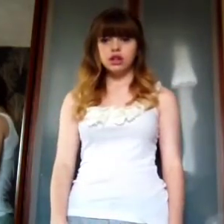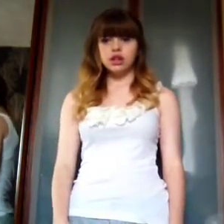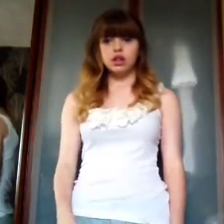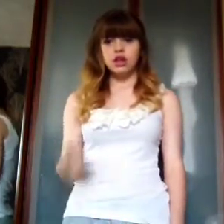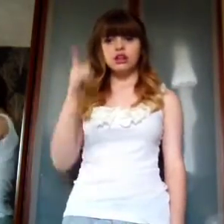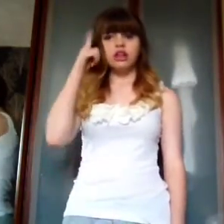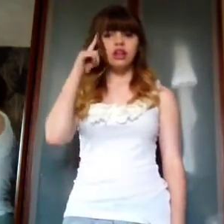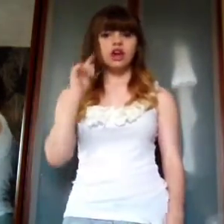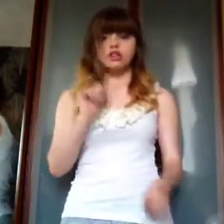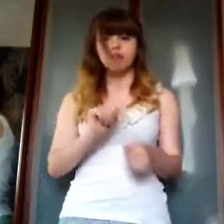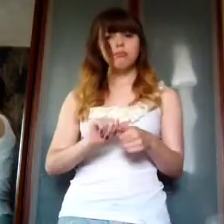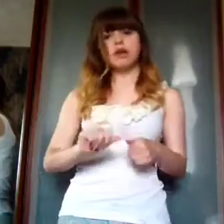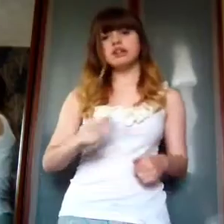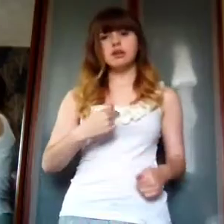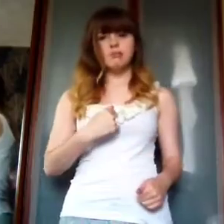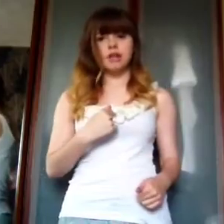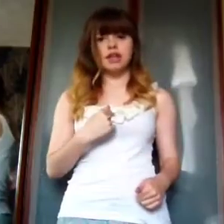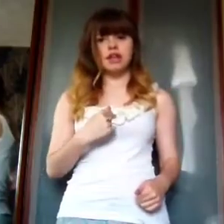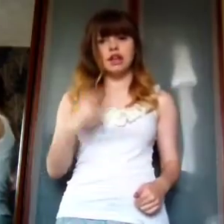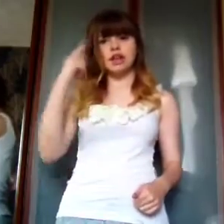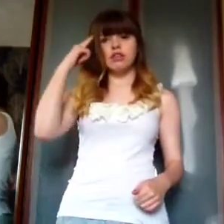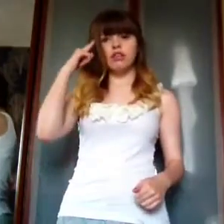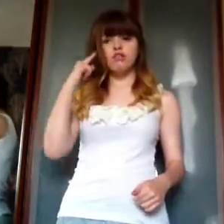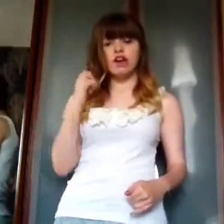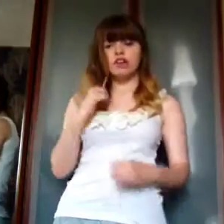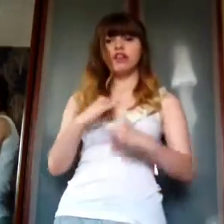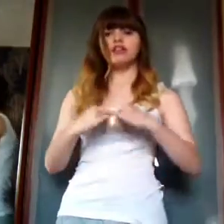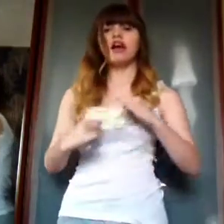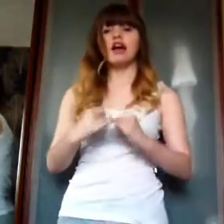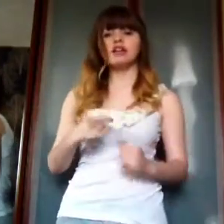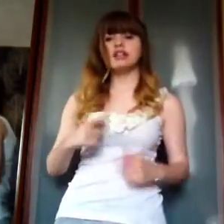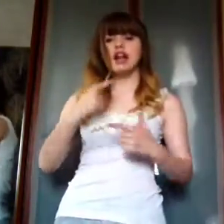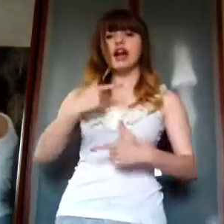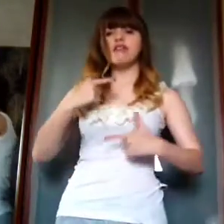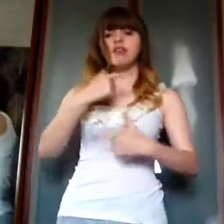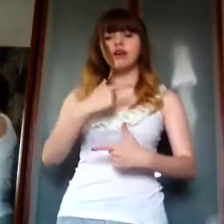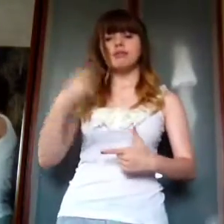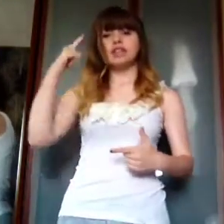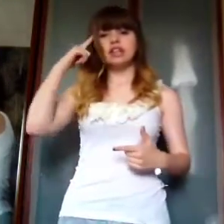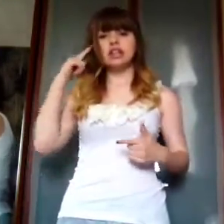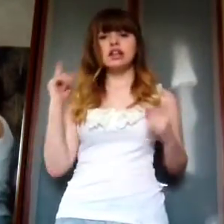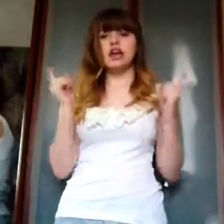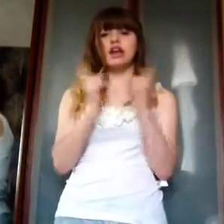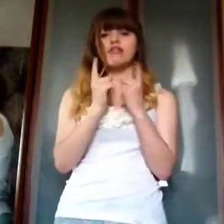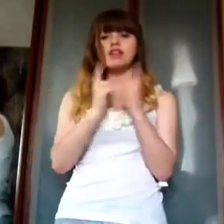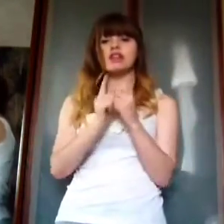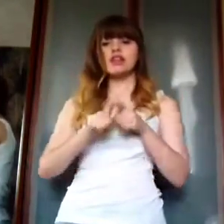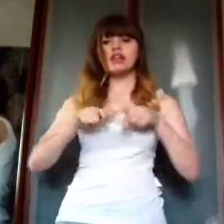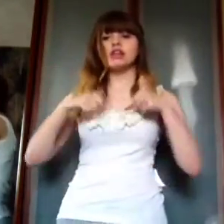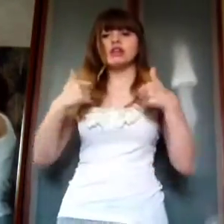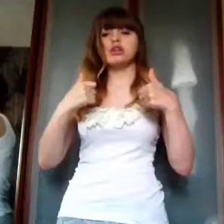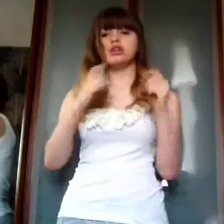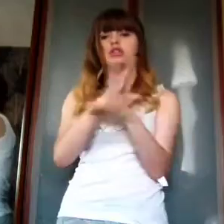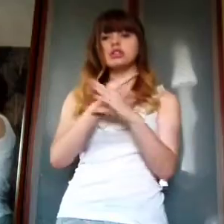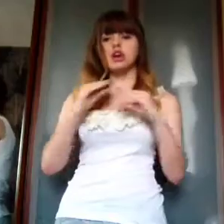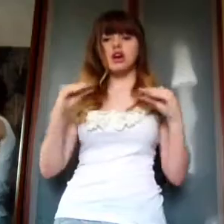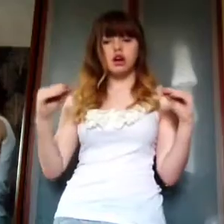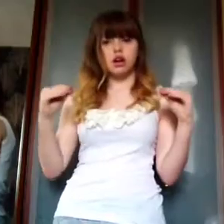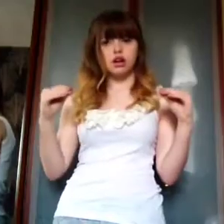You think you got the best of me, think you've had the last laugh Bet you think that everything good is gone